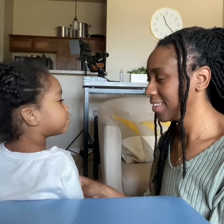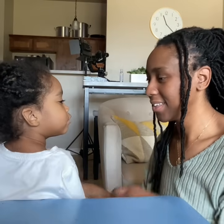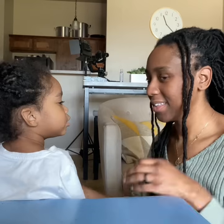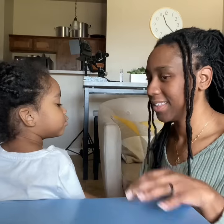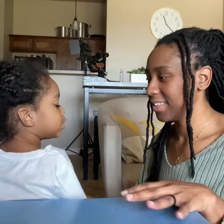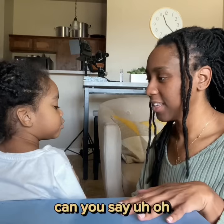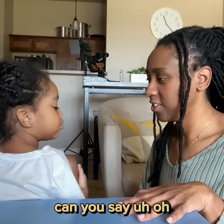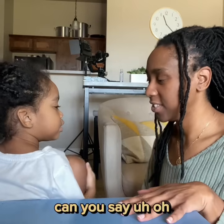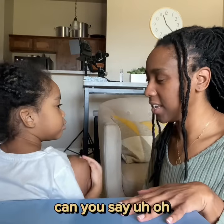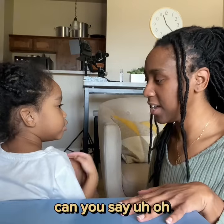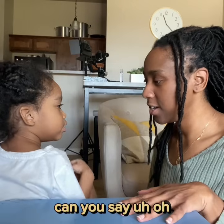can you say